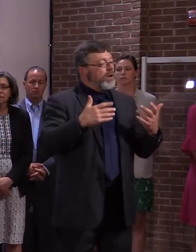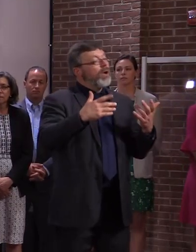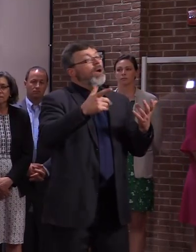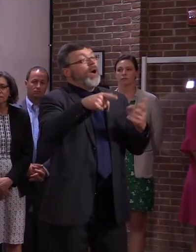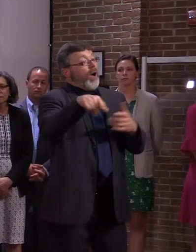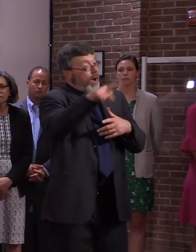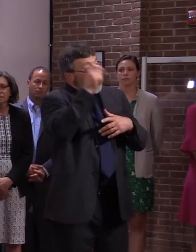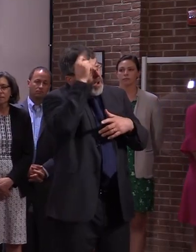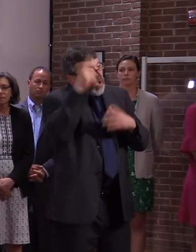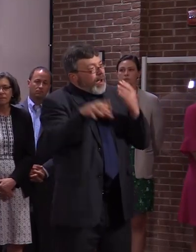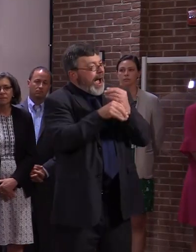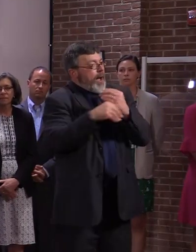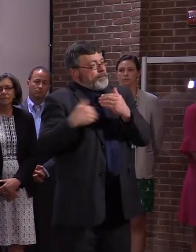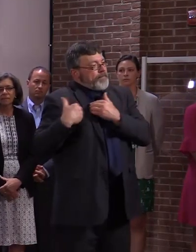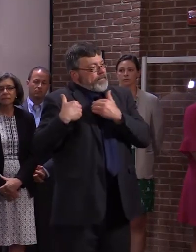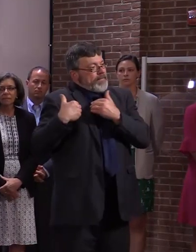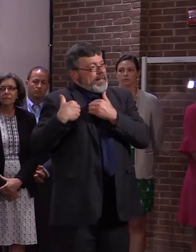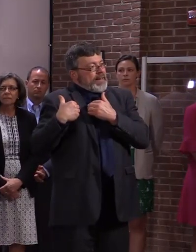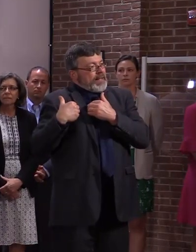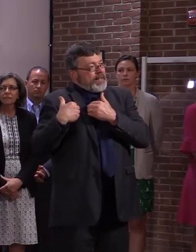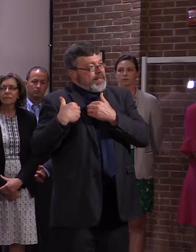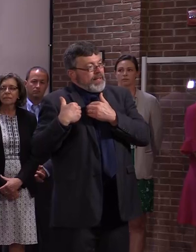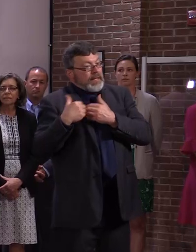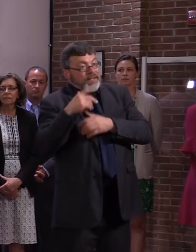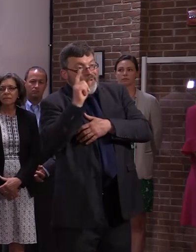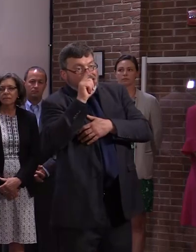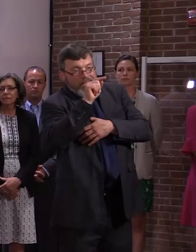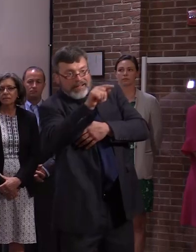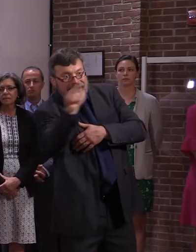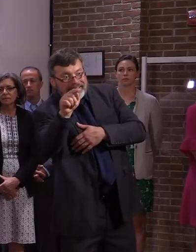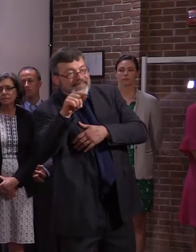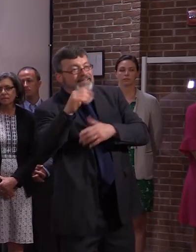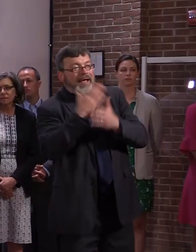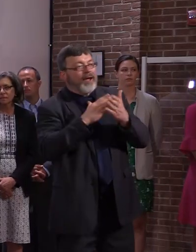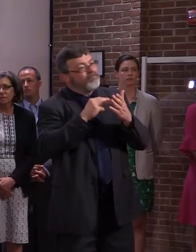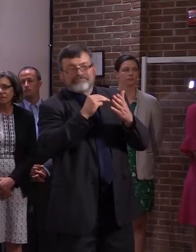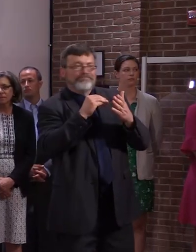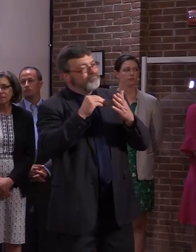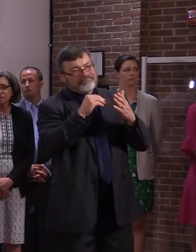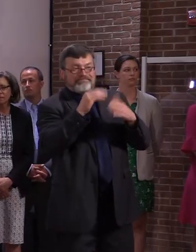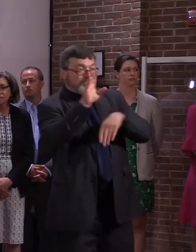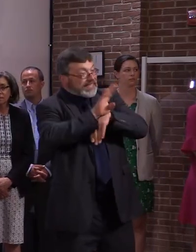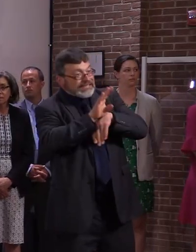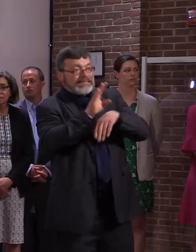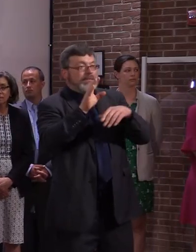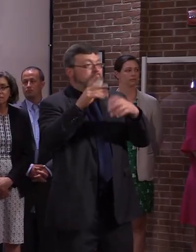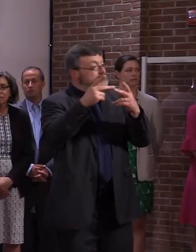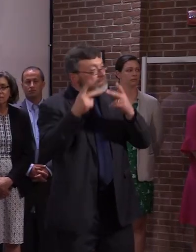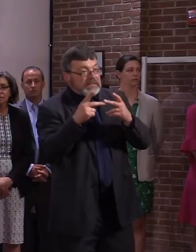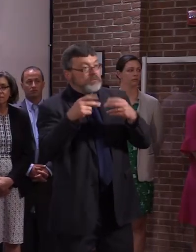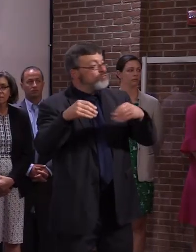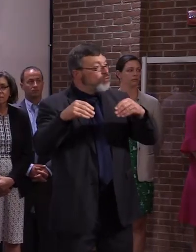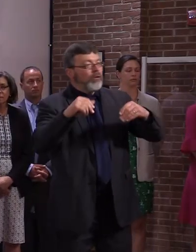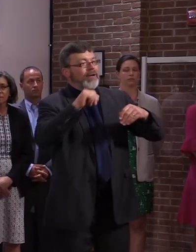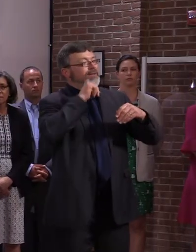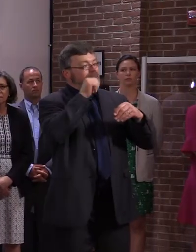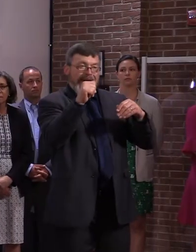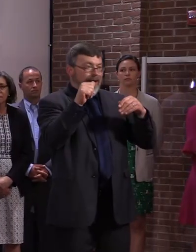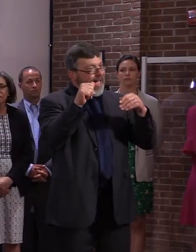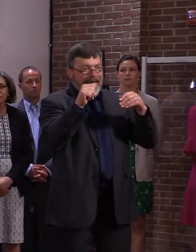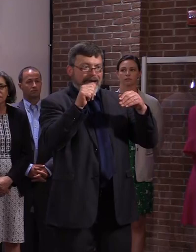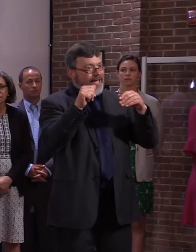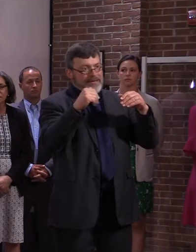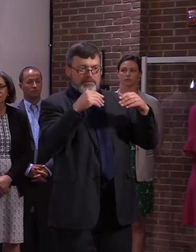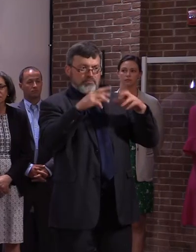remarks, that might not be comfortable taking off their masks. There may be some businesses that want to continue. And we just have to be tolerant, and we have